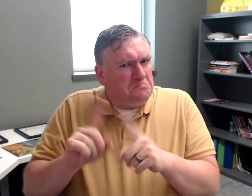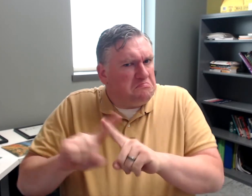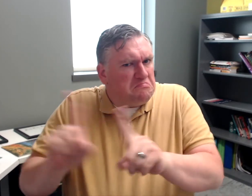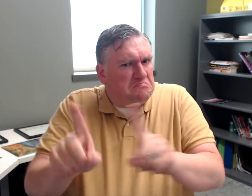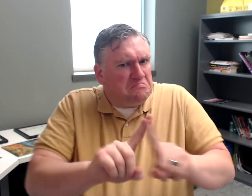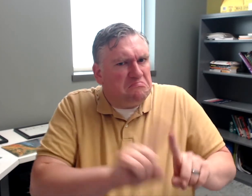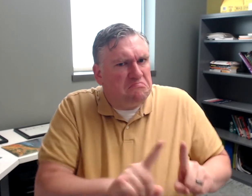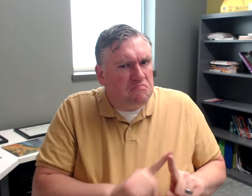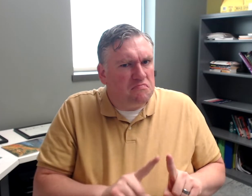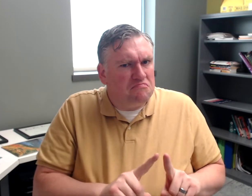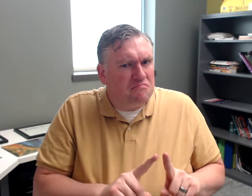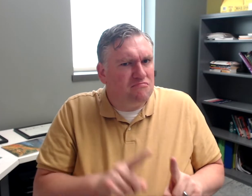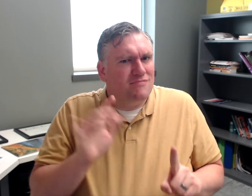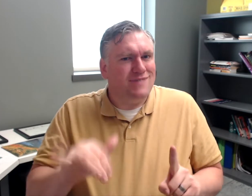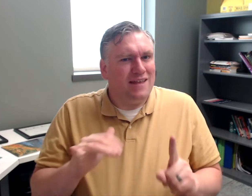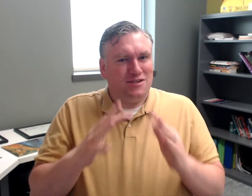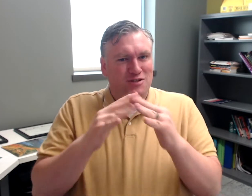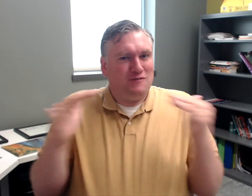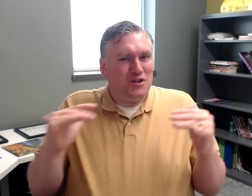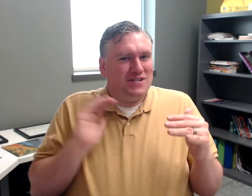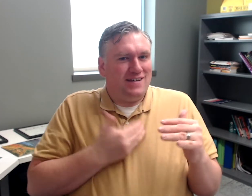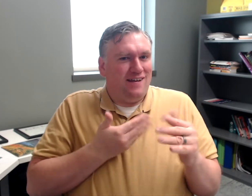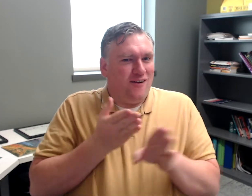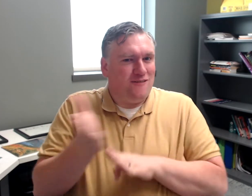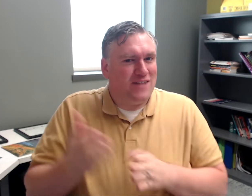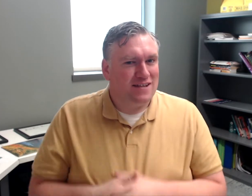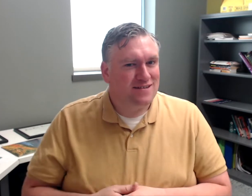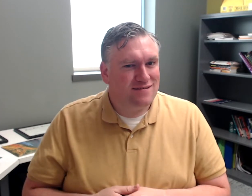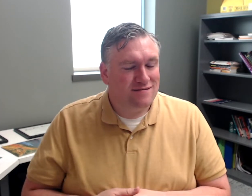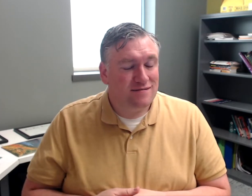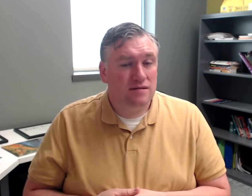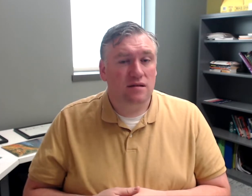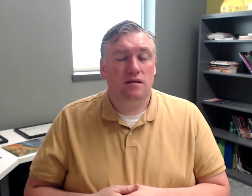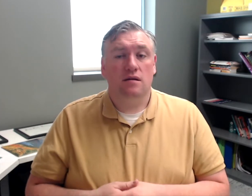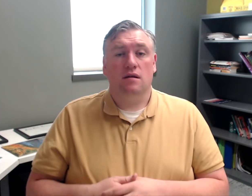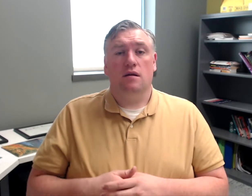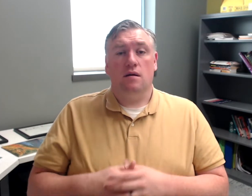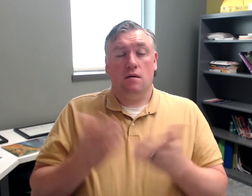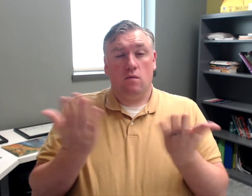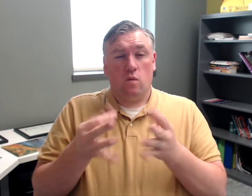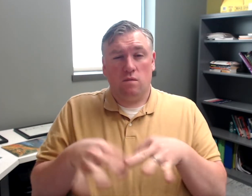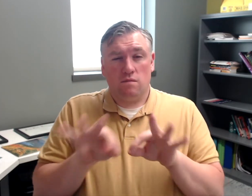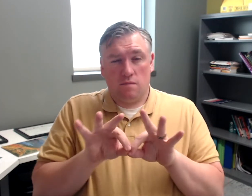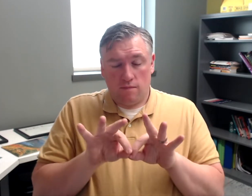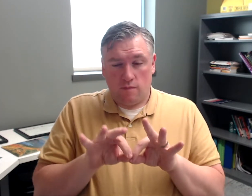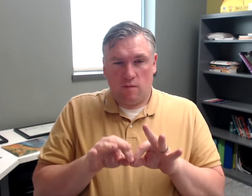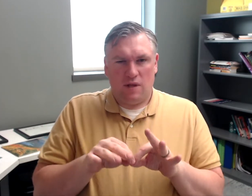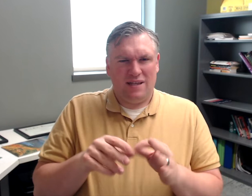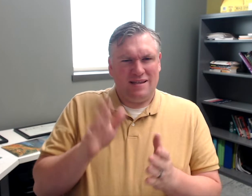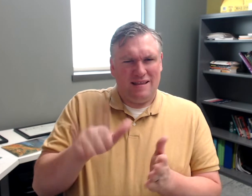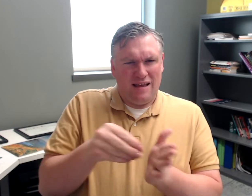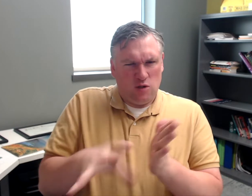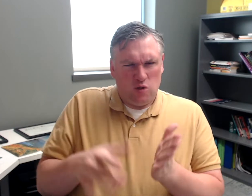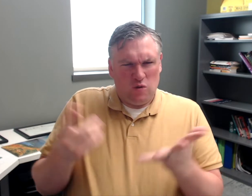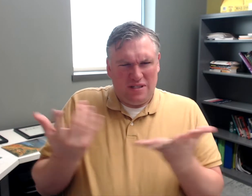classroom, content in different ways than other people. That's the diversity of our field. What's important is